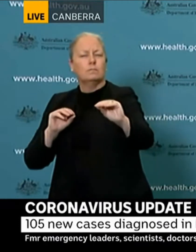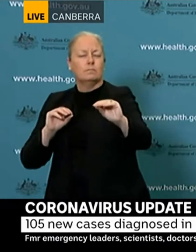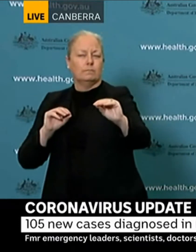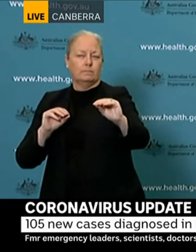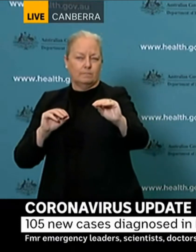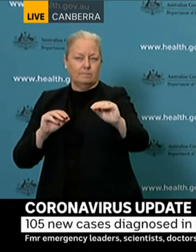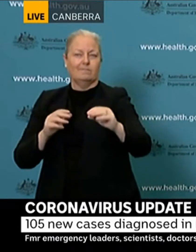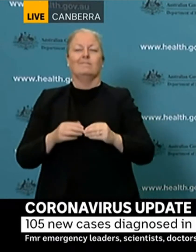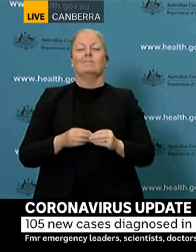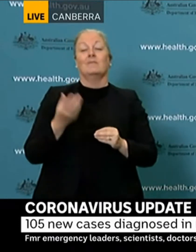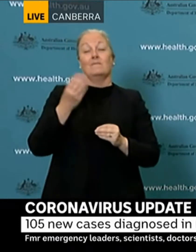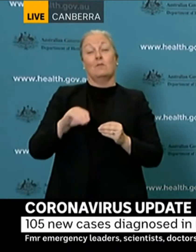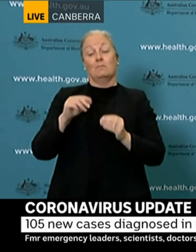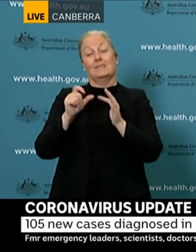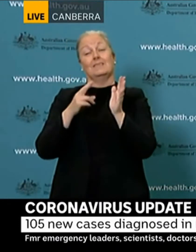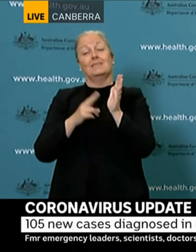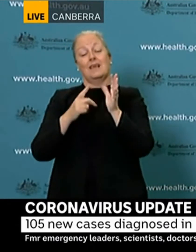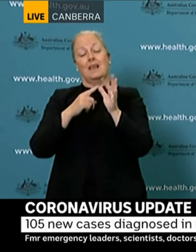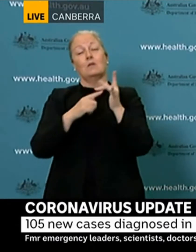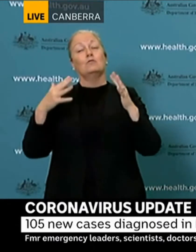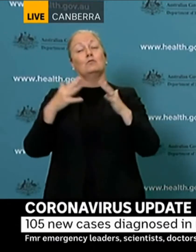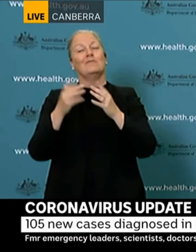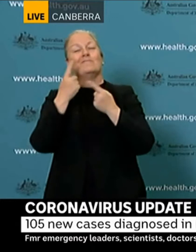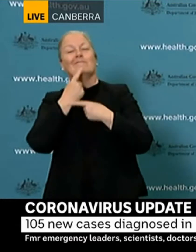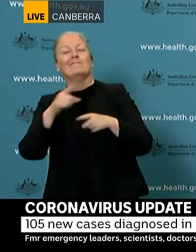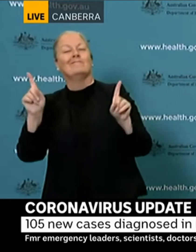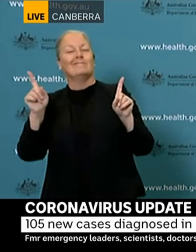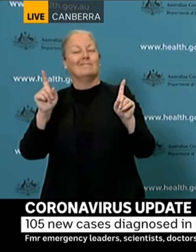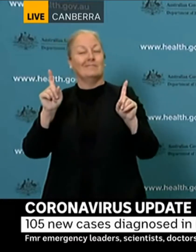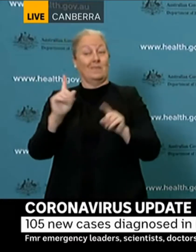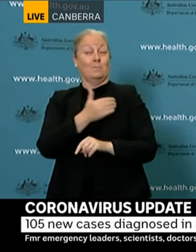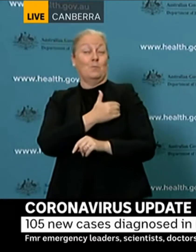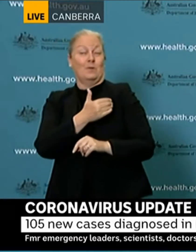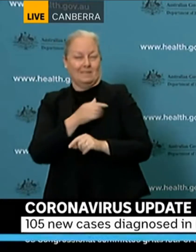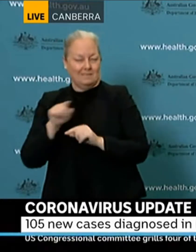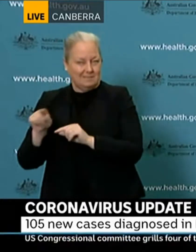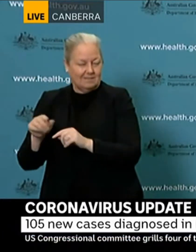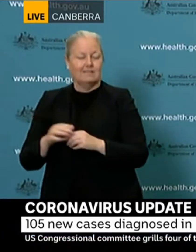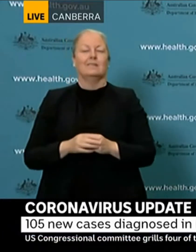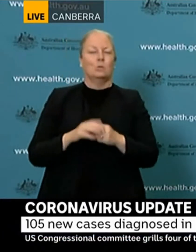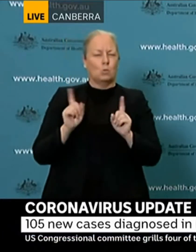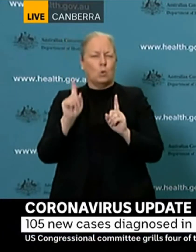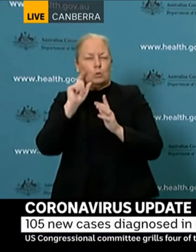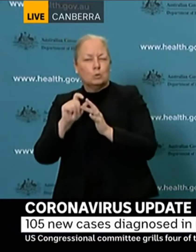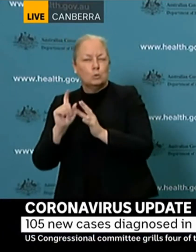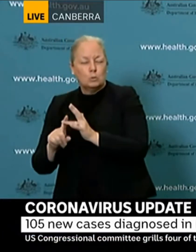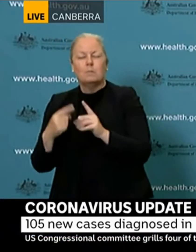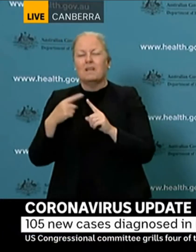by Premier Andrews earlier today, as well as other restrictions in relation